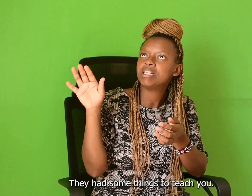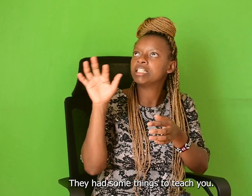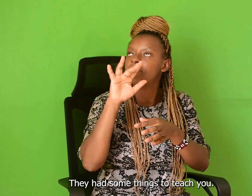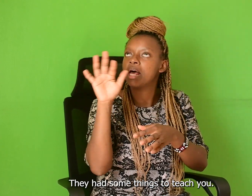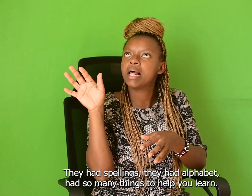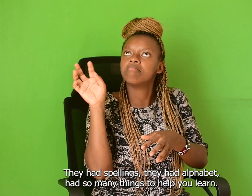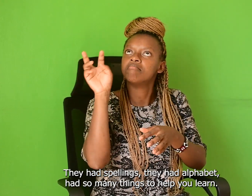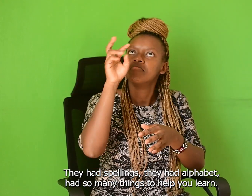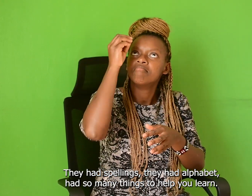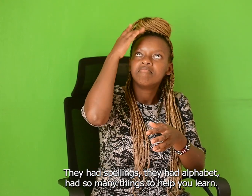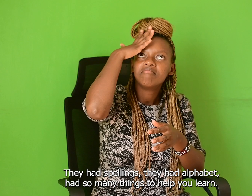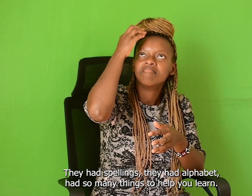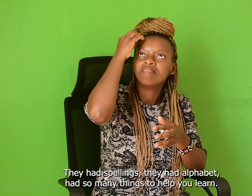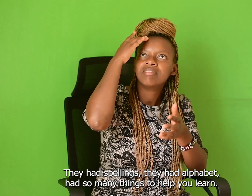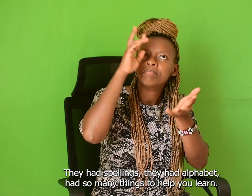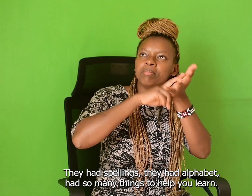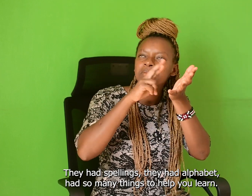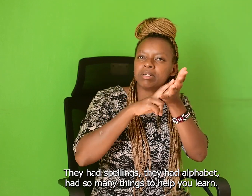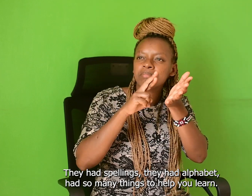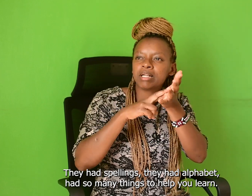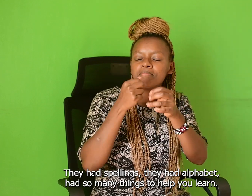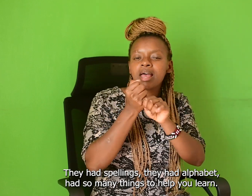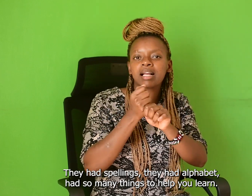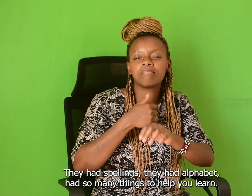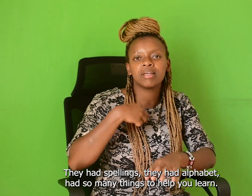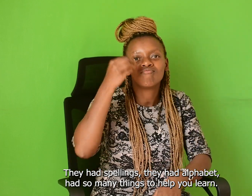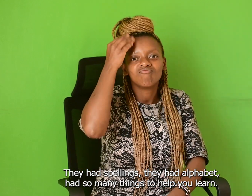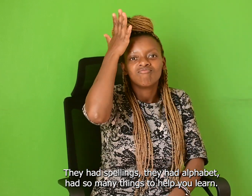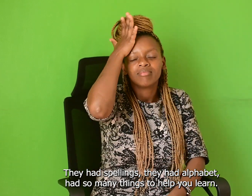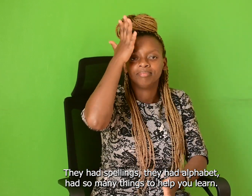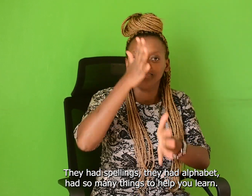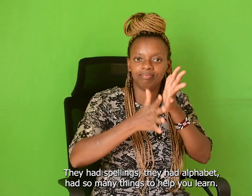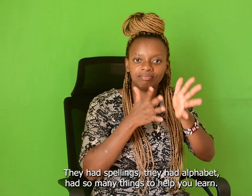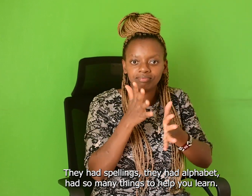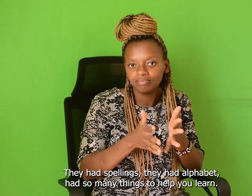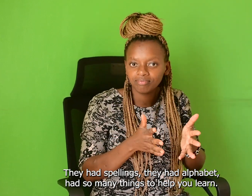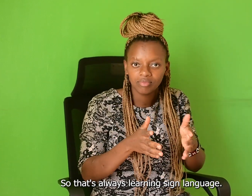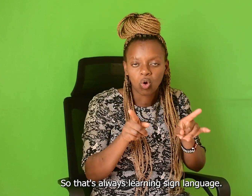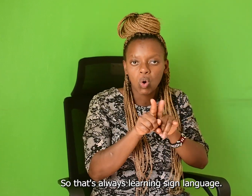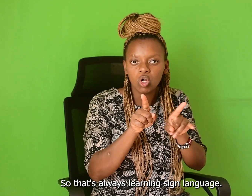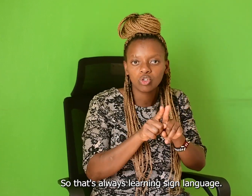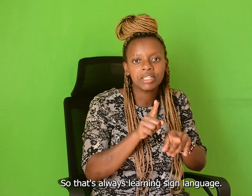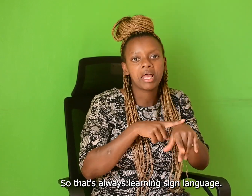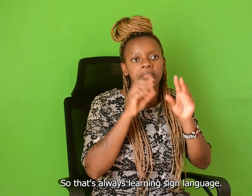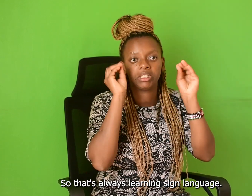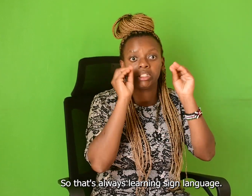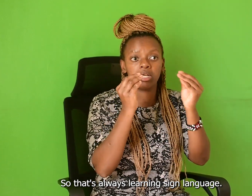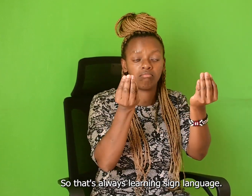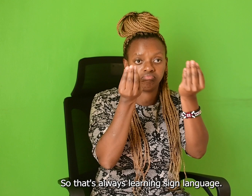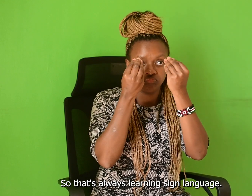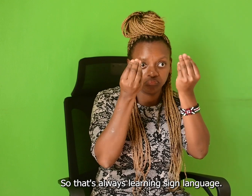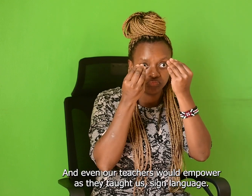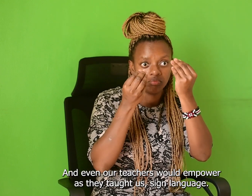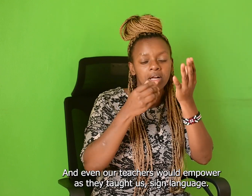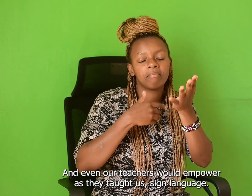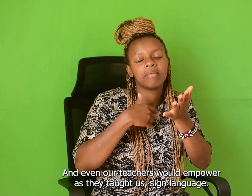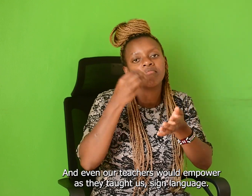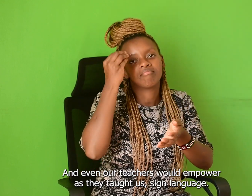teach you. They had spellings, they had alphabets, they had so many things to help you learn. So that's how I started learning sign language. And even our teachers